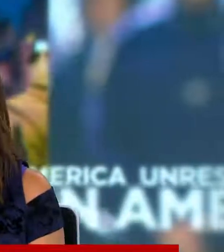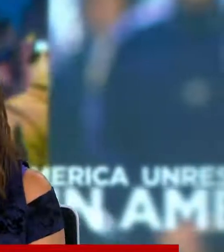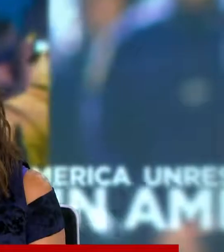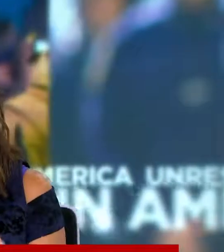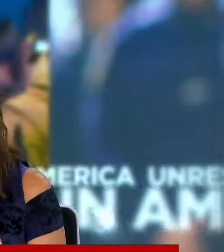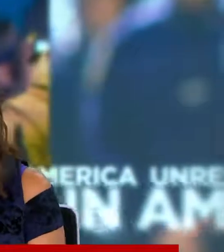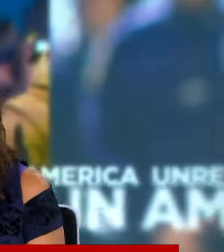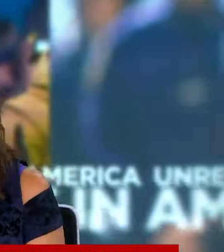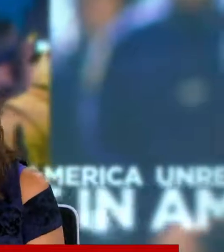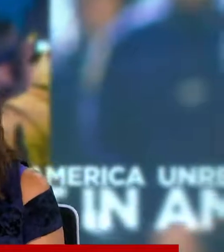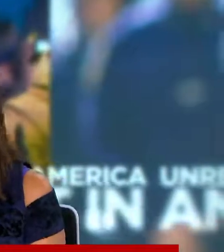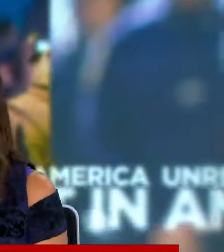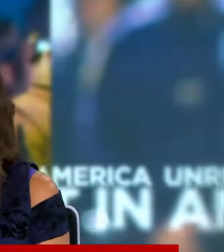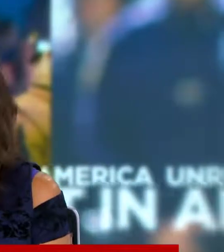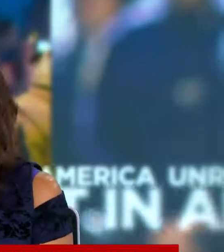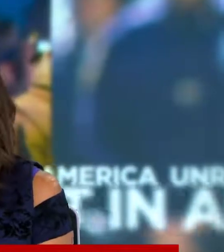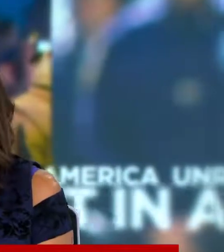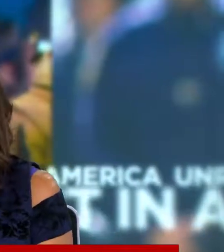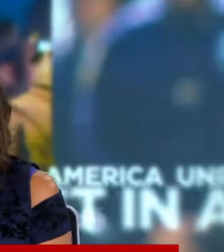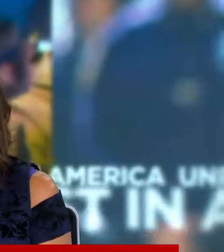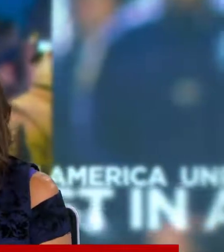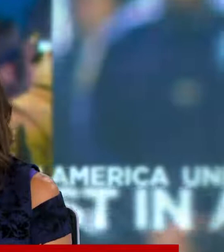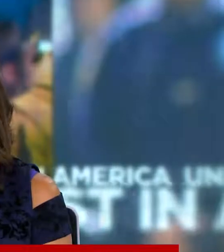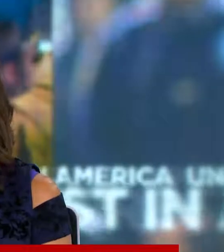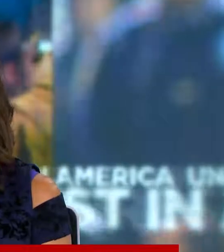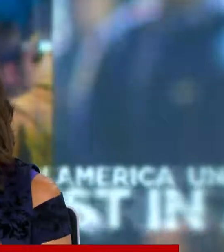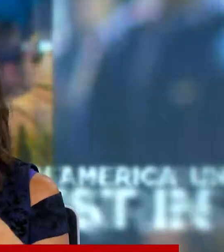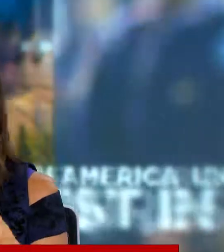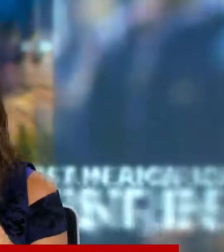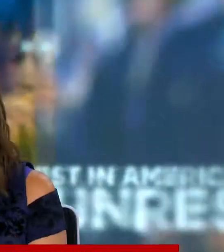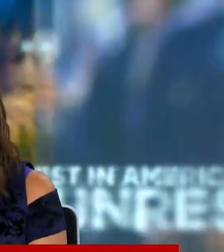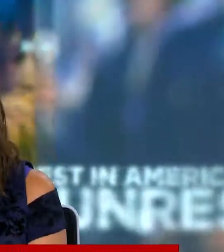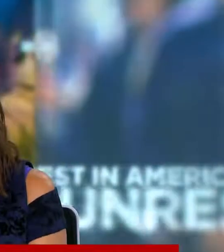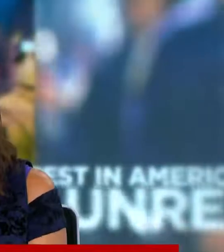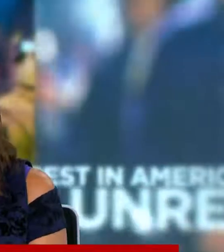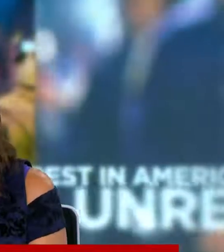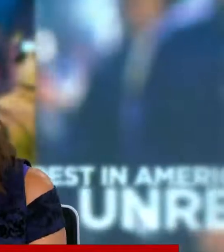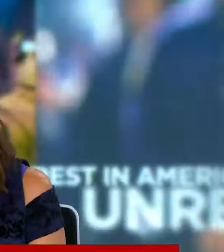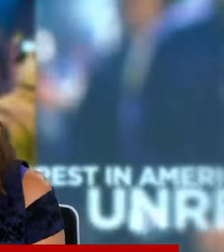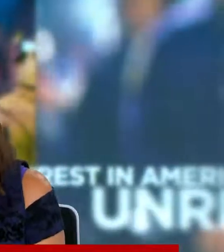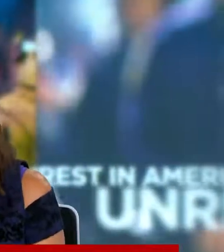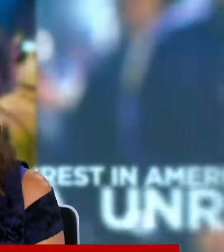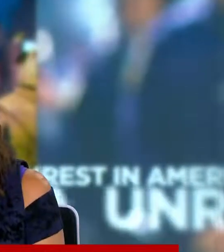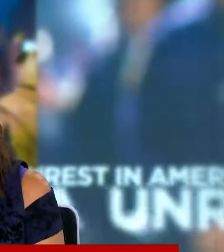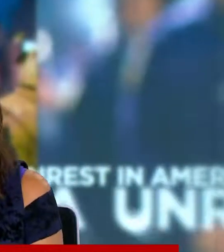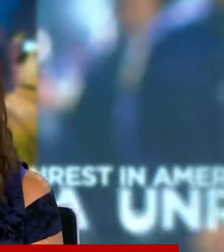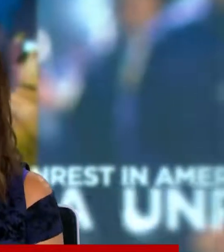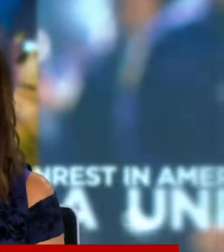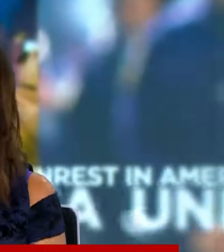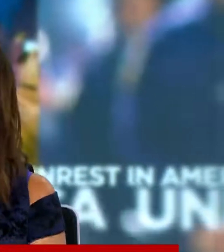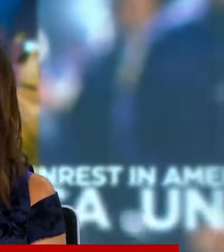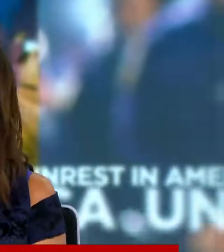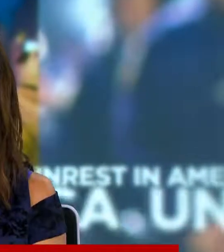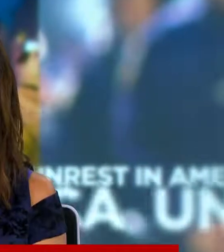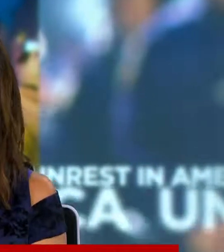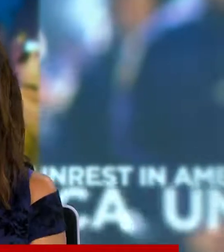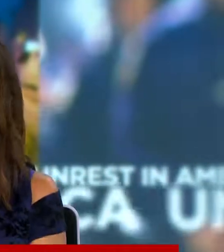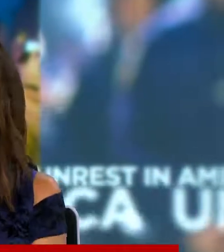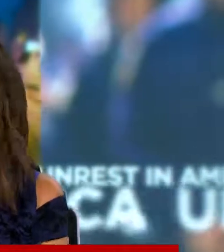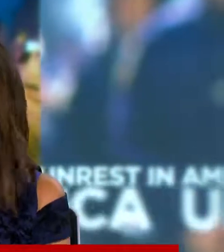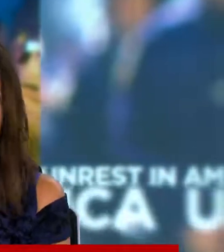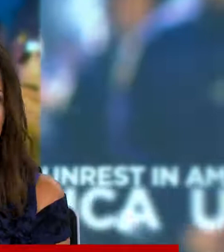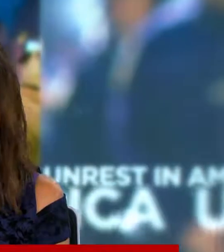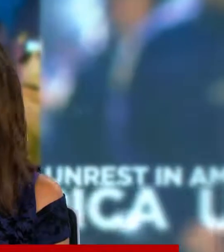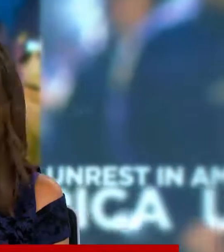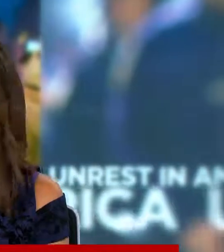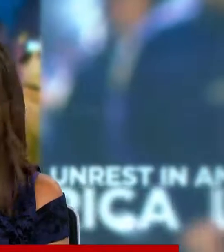Tennessee, specifically use of force policies, as well as another very tricky policy, really, when it comes down to it. They have